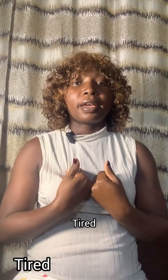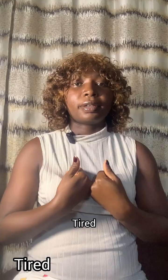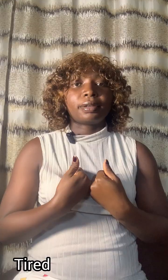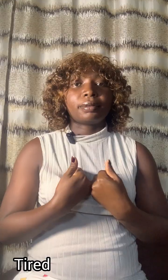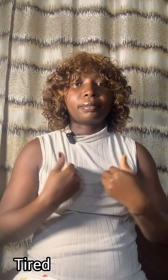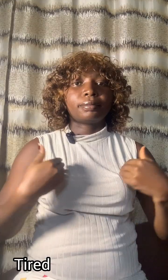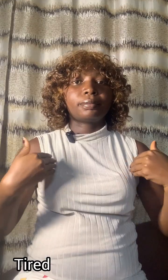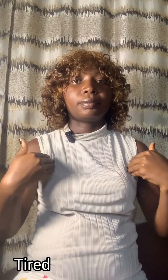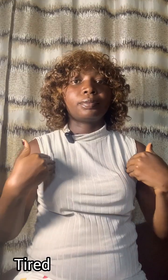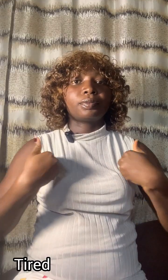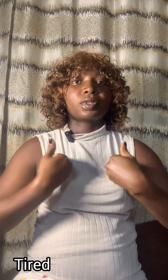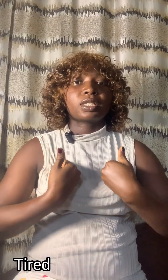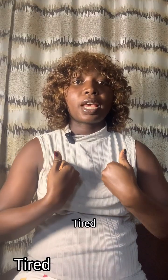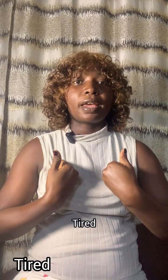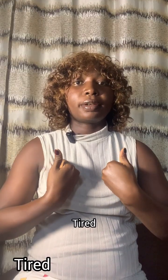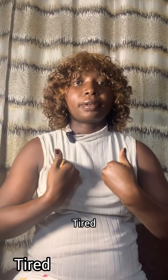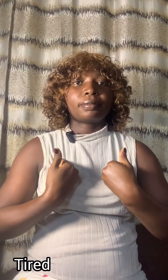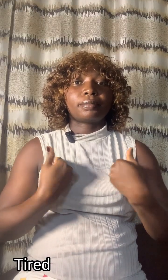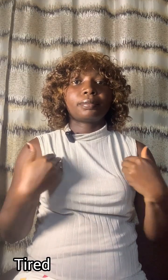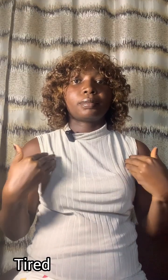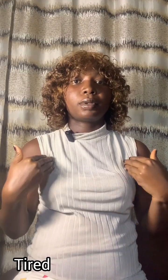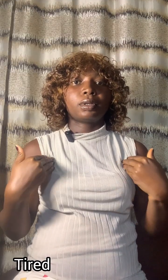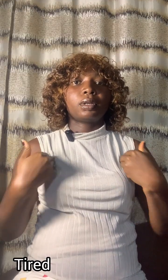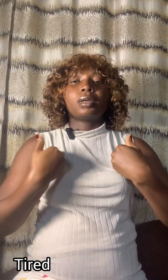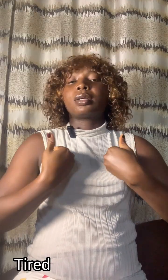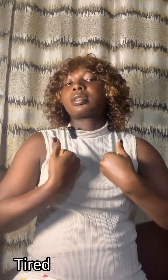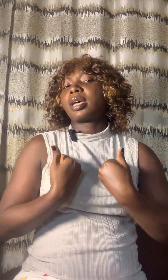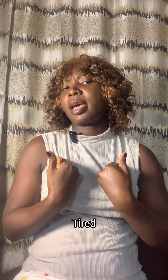Tired, tired, tired,